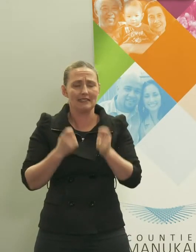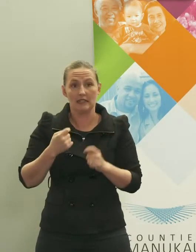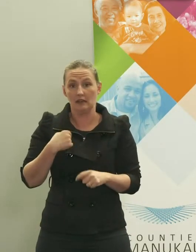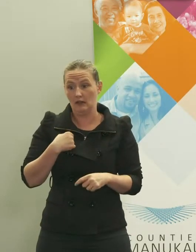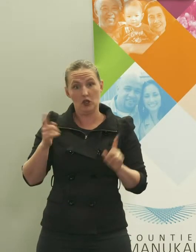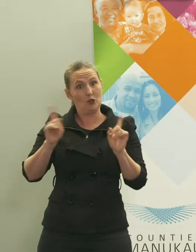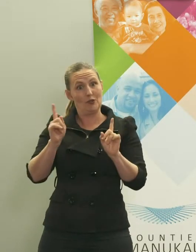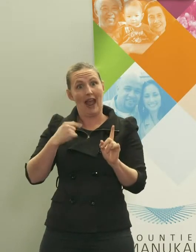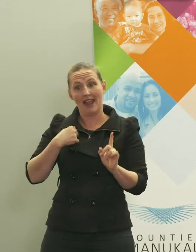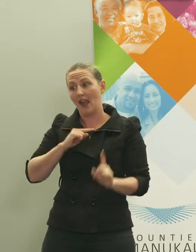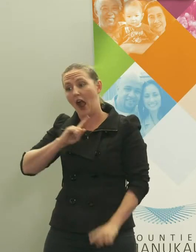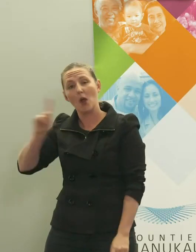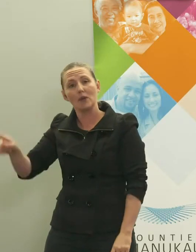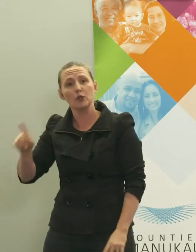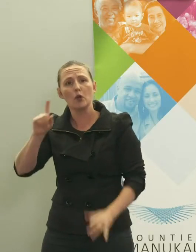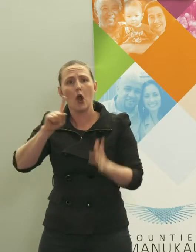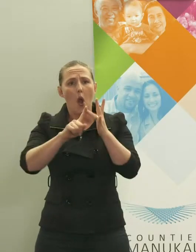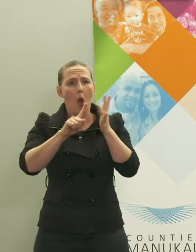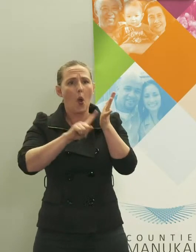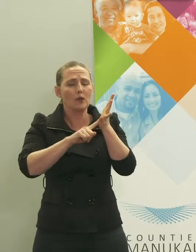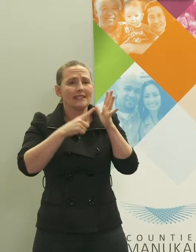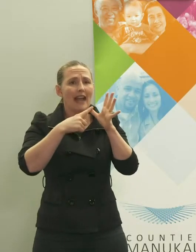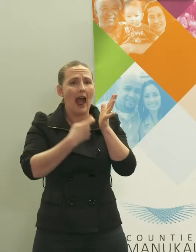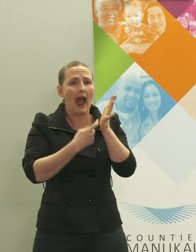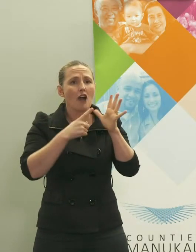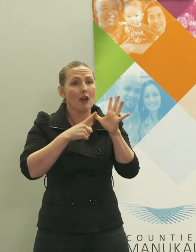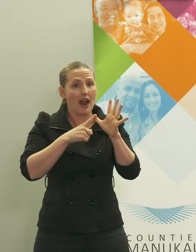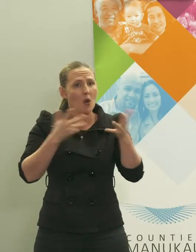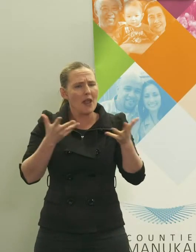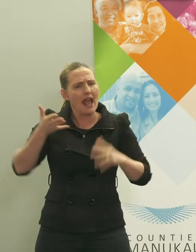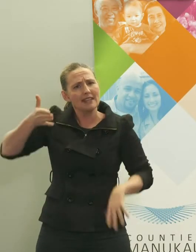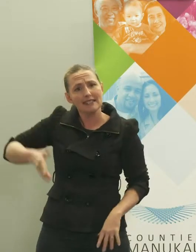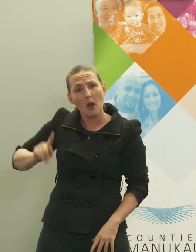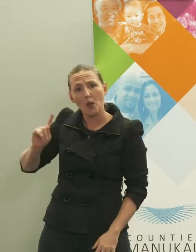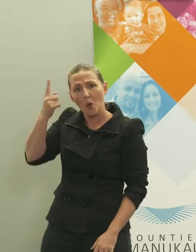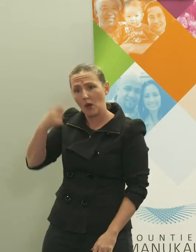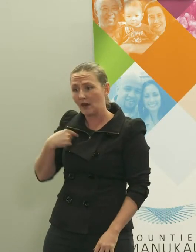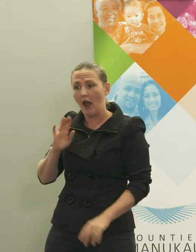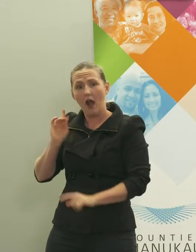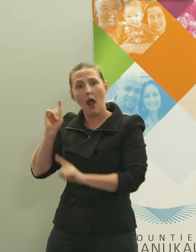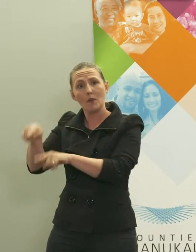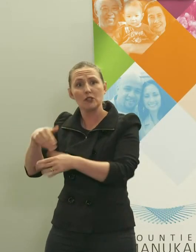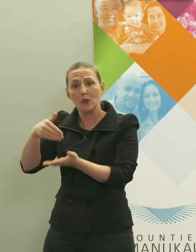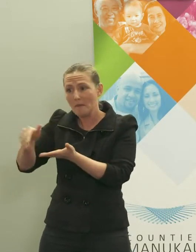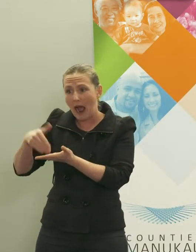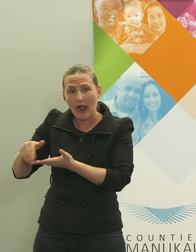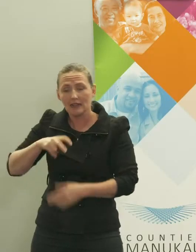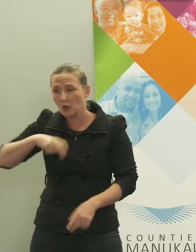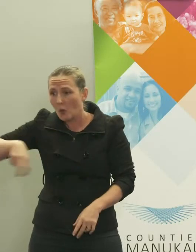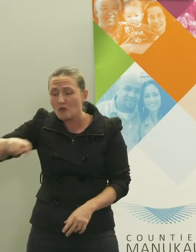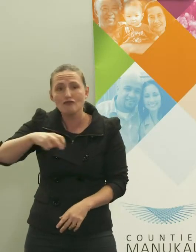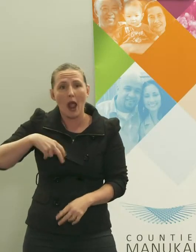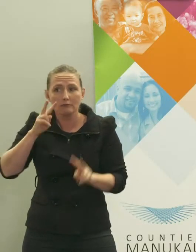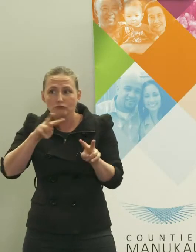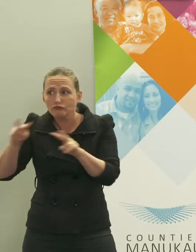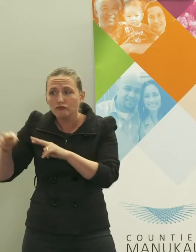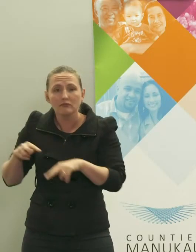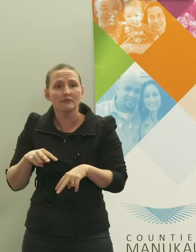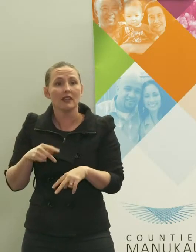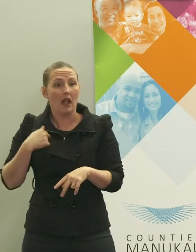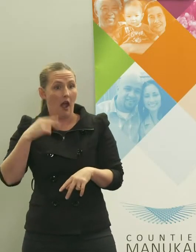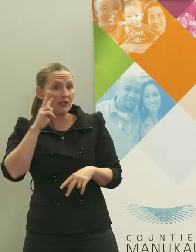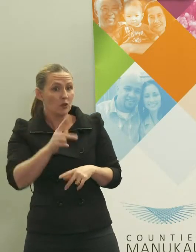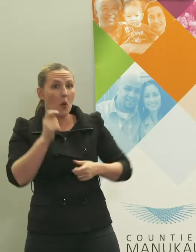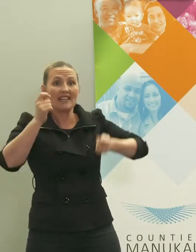on and had a walk around the market there, saw the testing station is still there, people can still drive through, it's still very accessible. They didn't actually